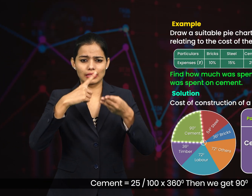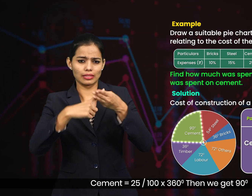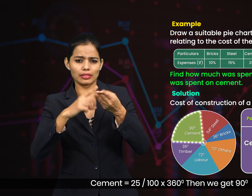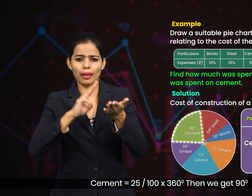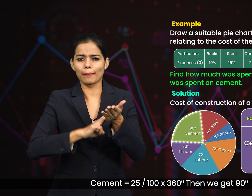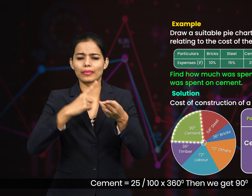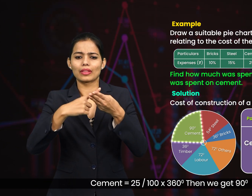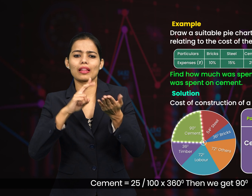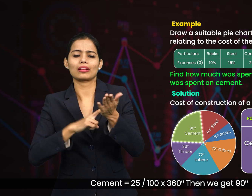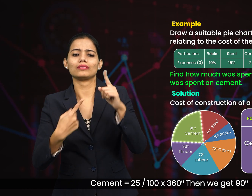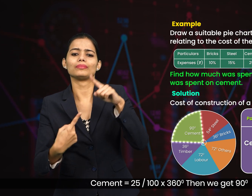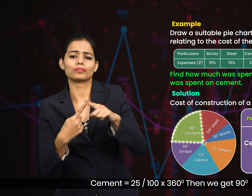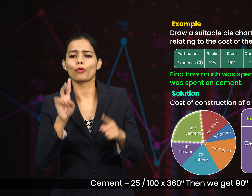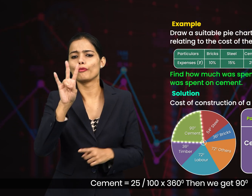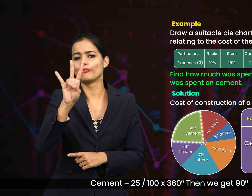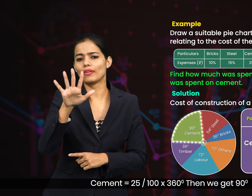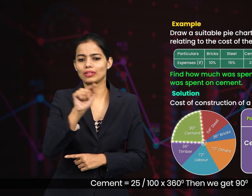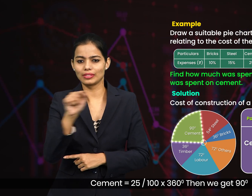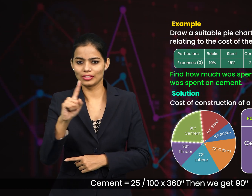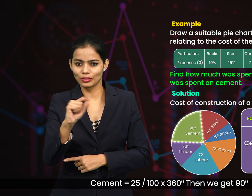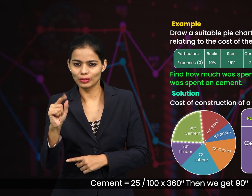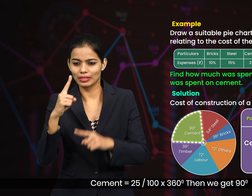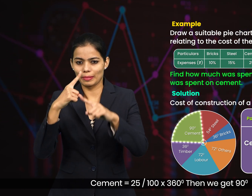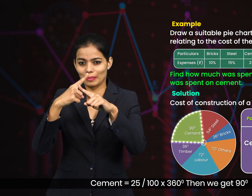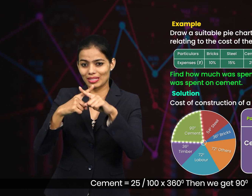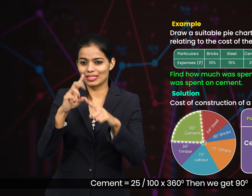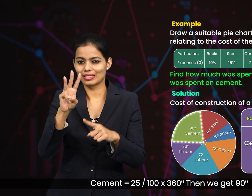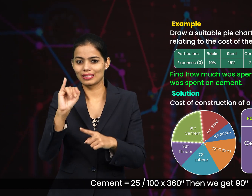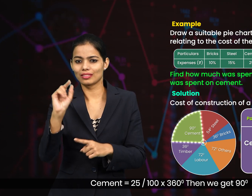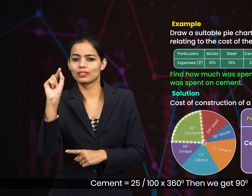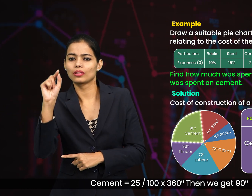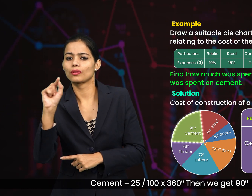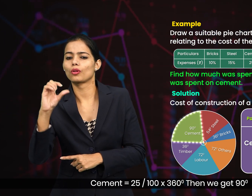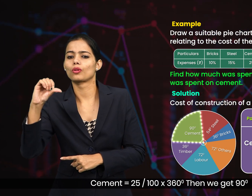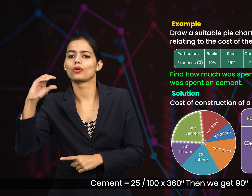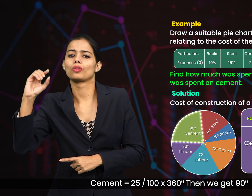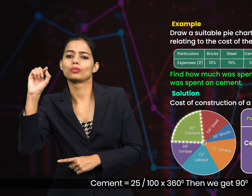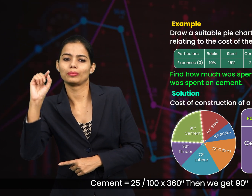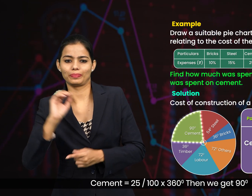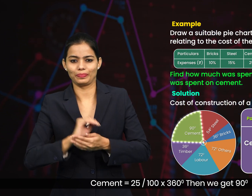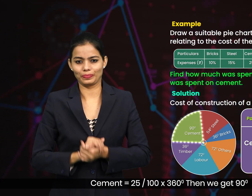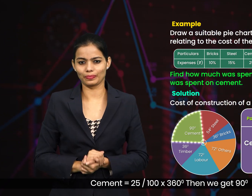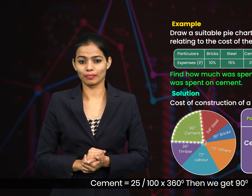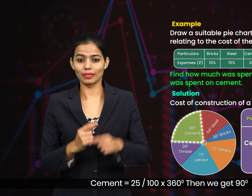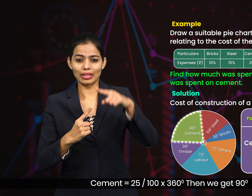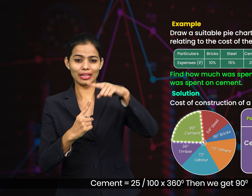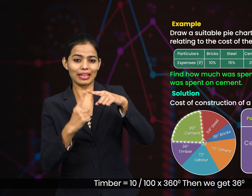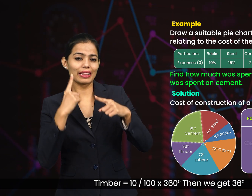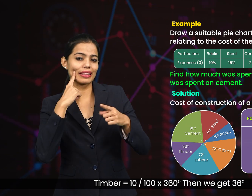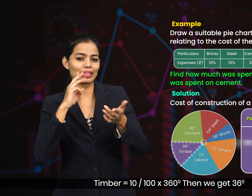Cement is equal to 25 by 100 into 360 degree. Then we get 90 degree. Timber